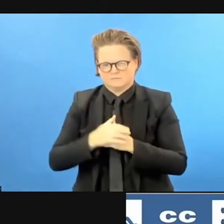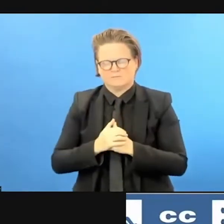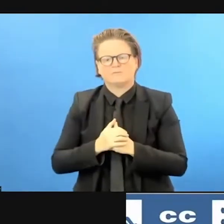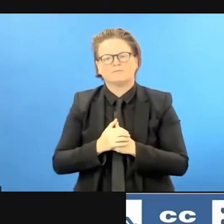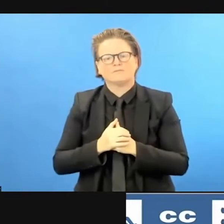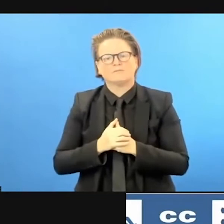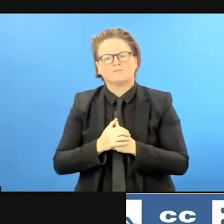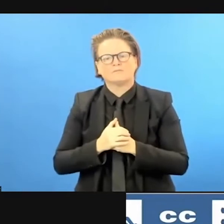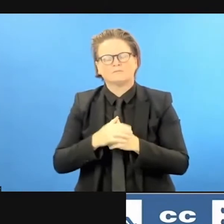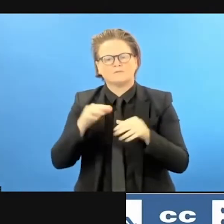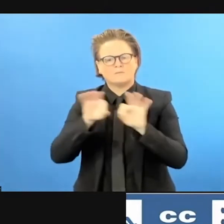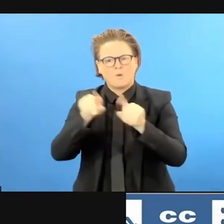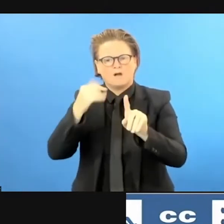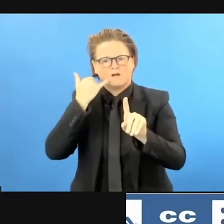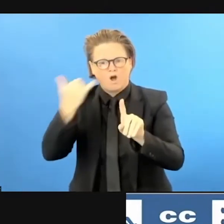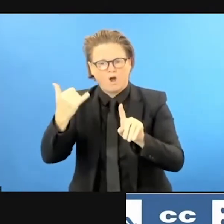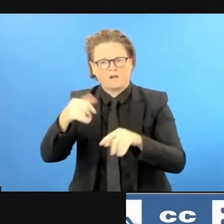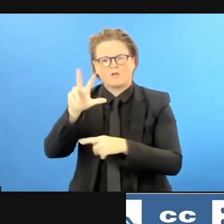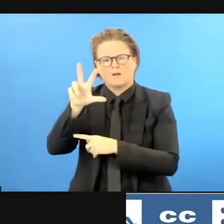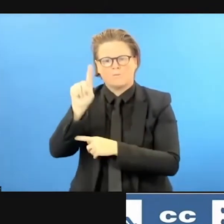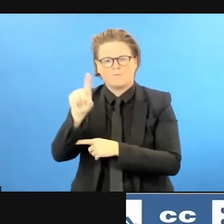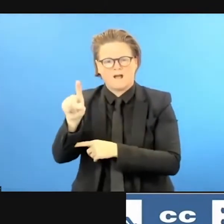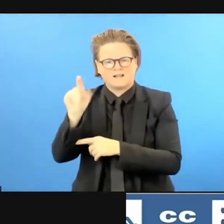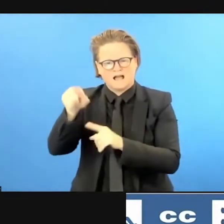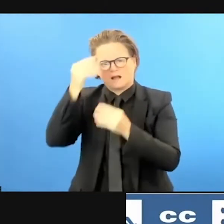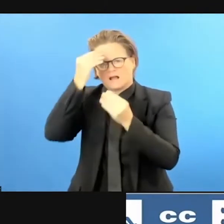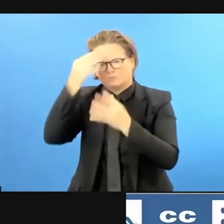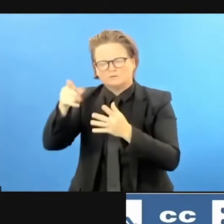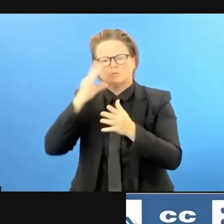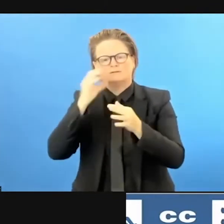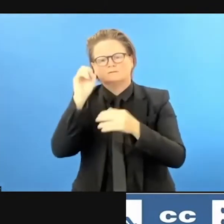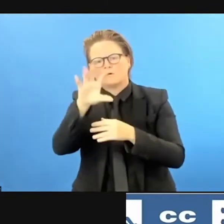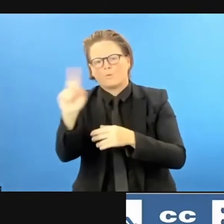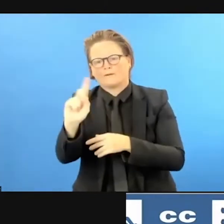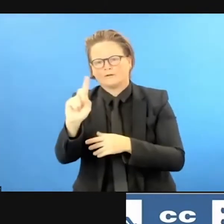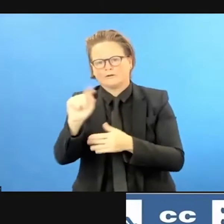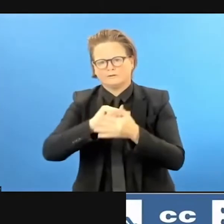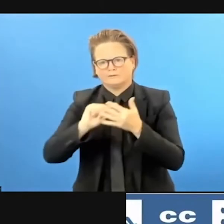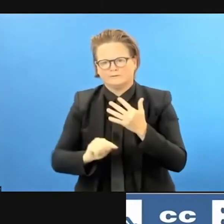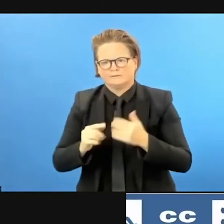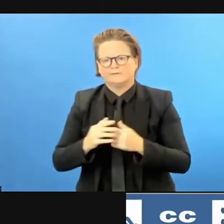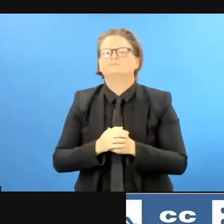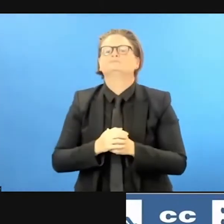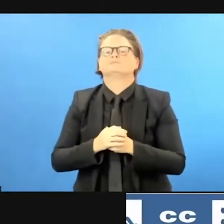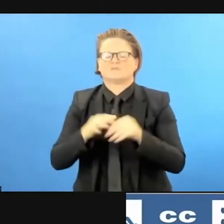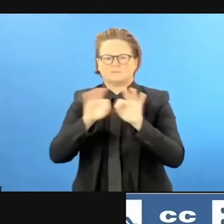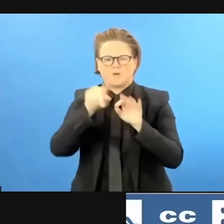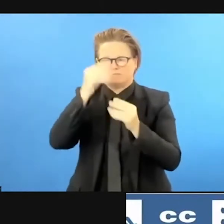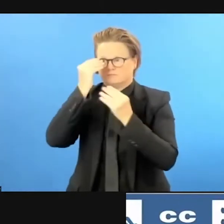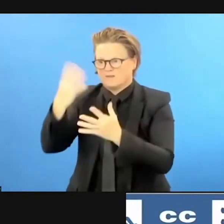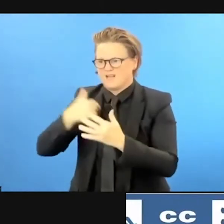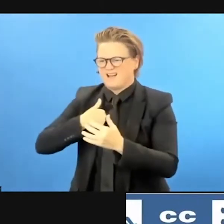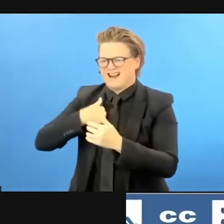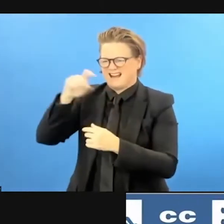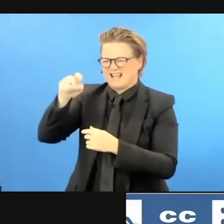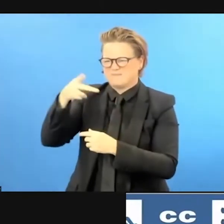if you call the 311 Information Center and say, I need transportation access, they can also walk you